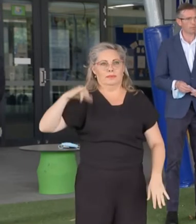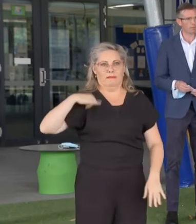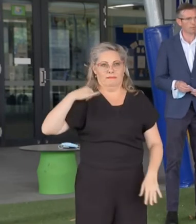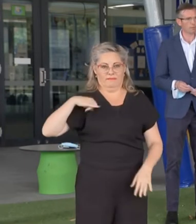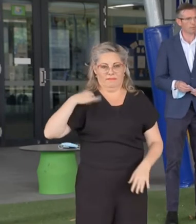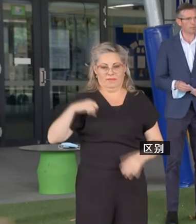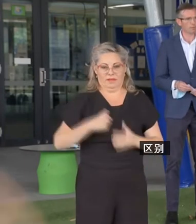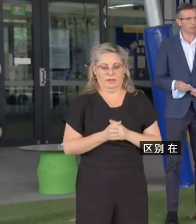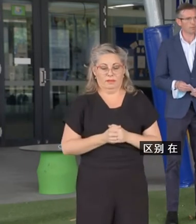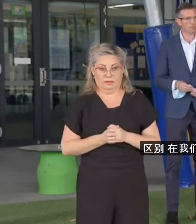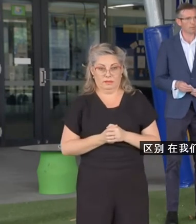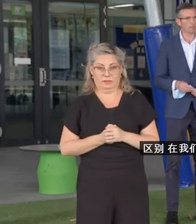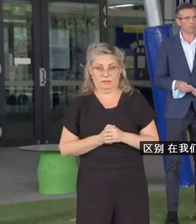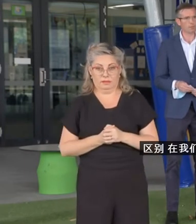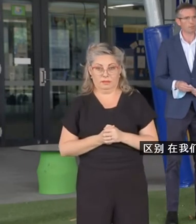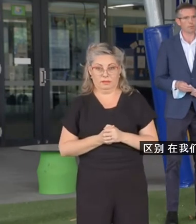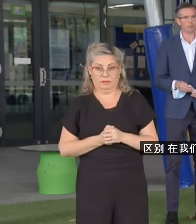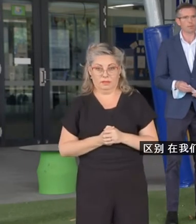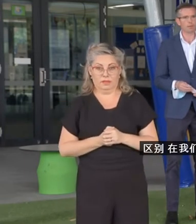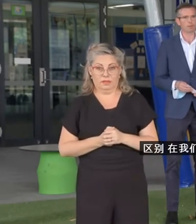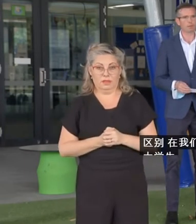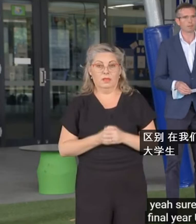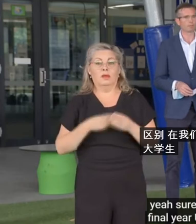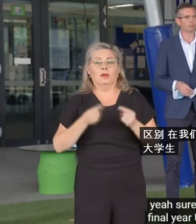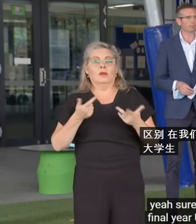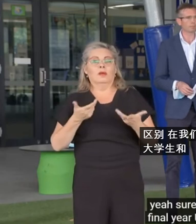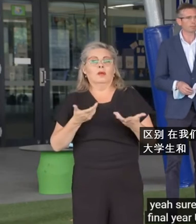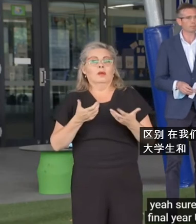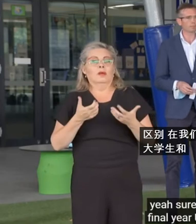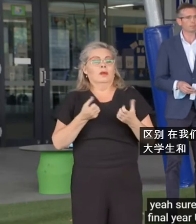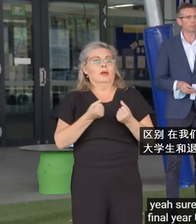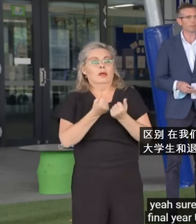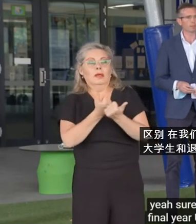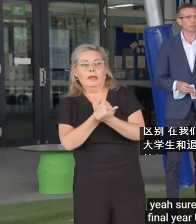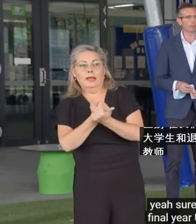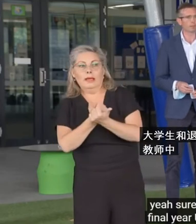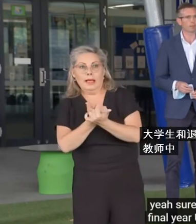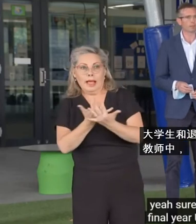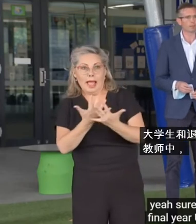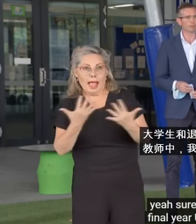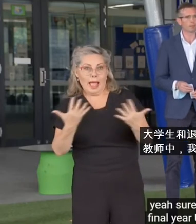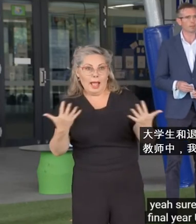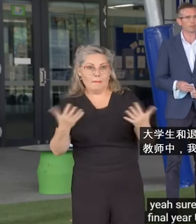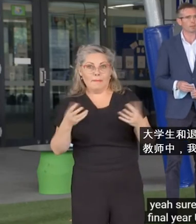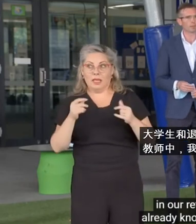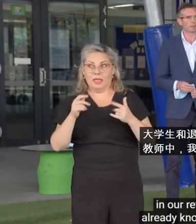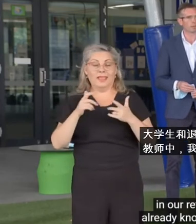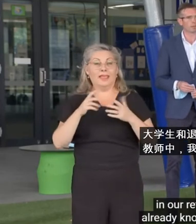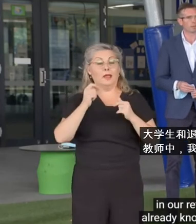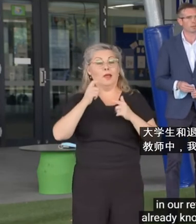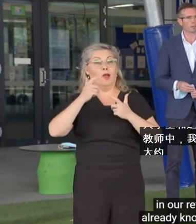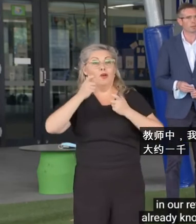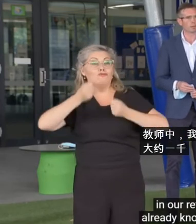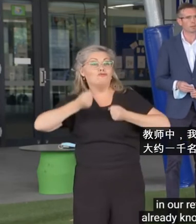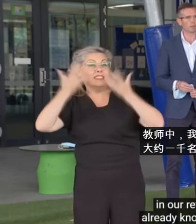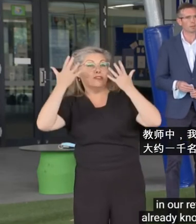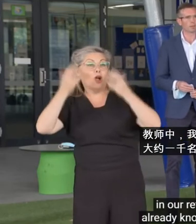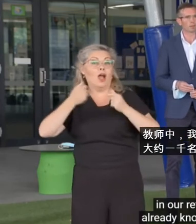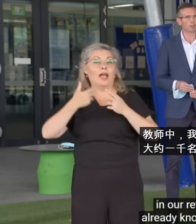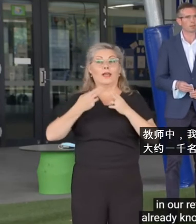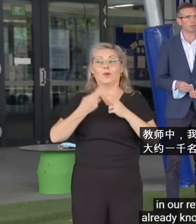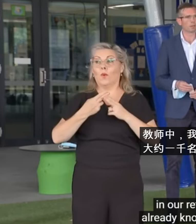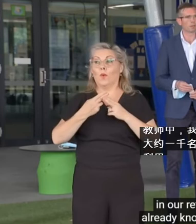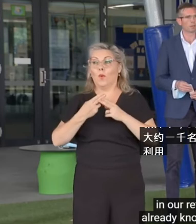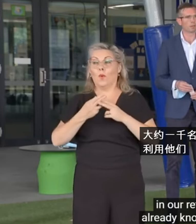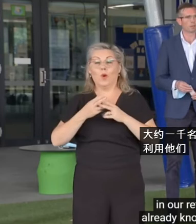are coming forward? Yeah, sure. So in terms of our final year university students and our retired teachers, we already know we have a pool of about